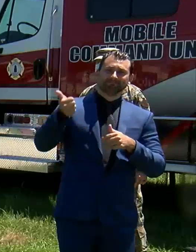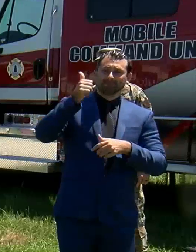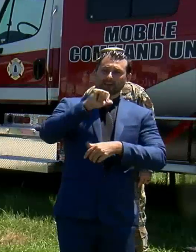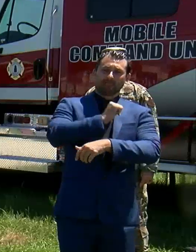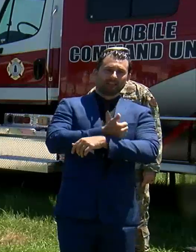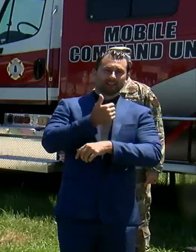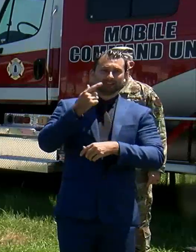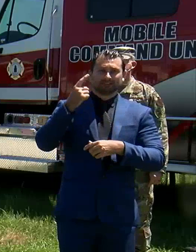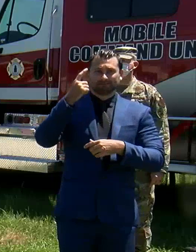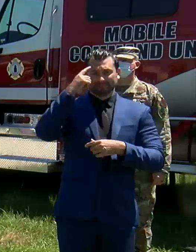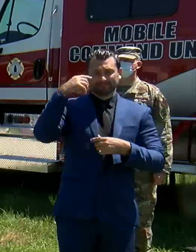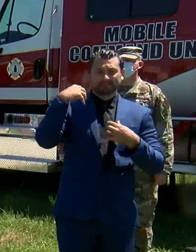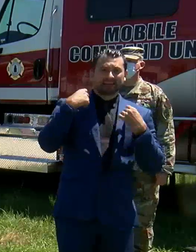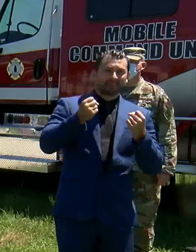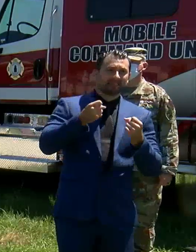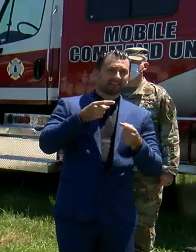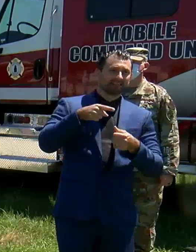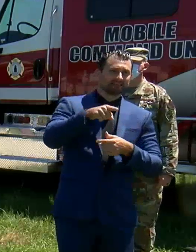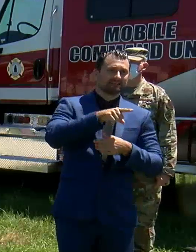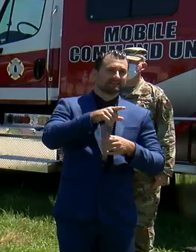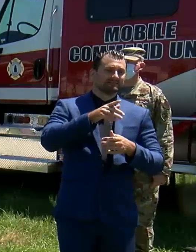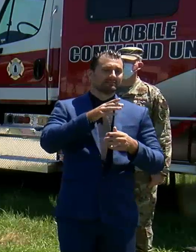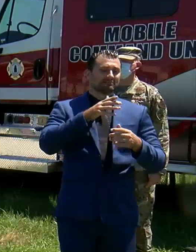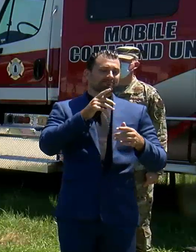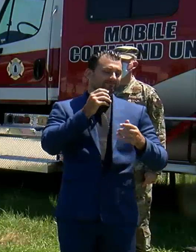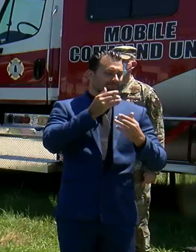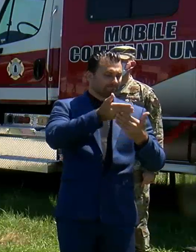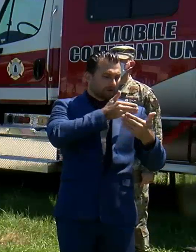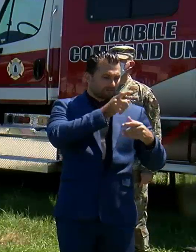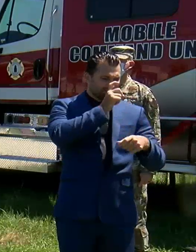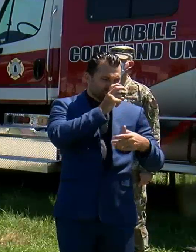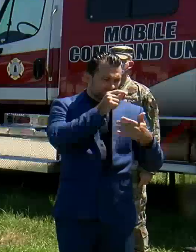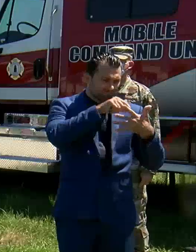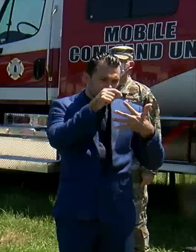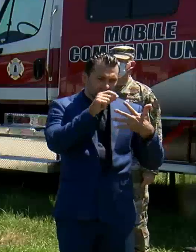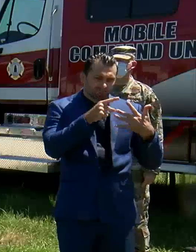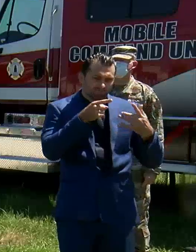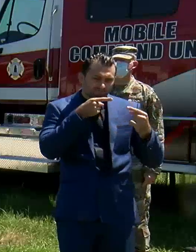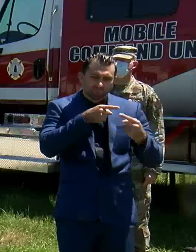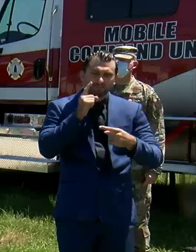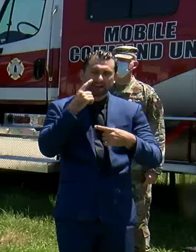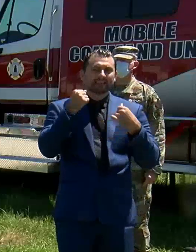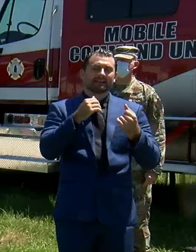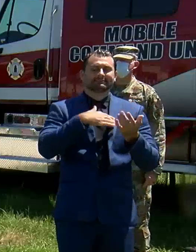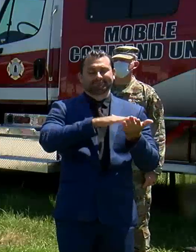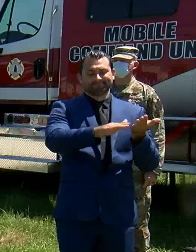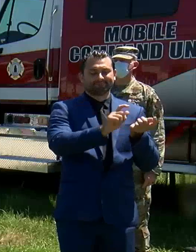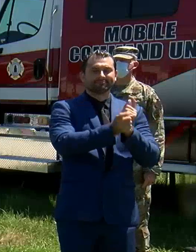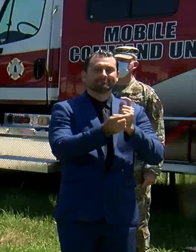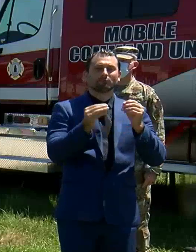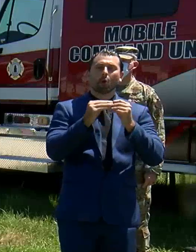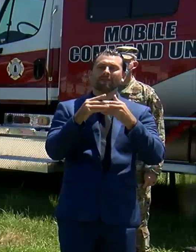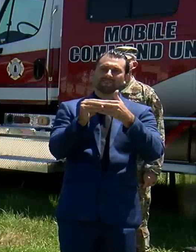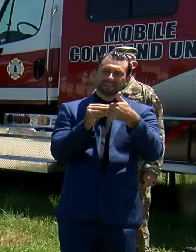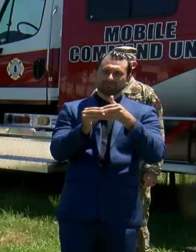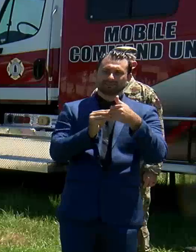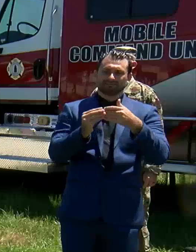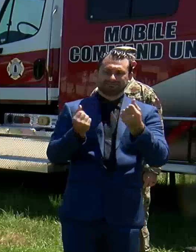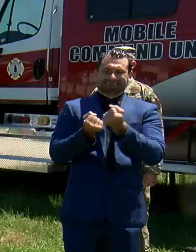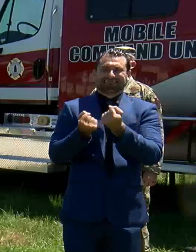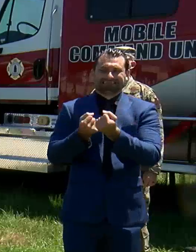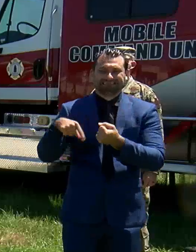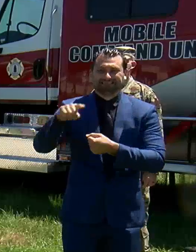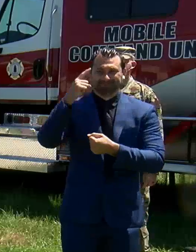to render a decision if the service is not urgent, and 2 calendar days to respond in urgent situations.